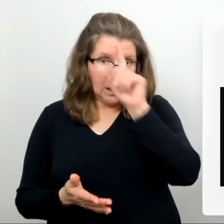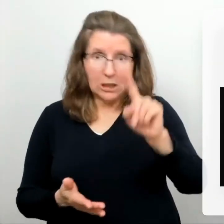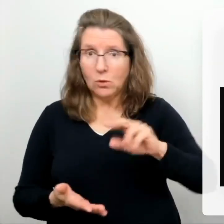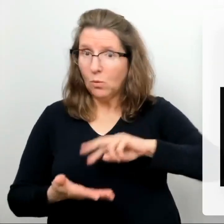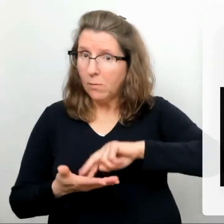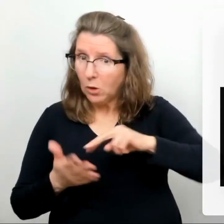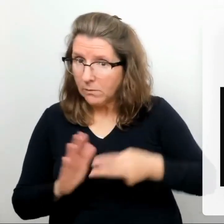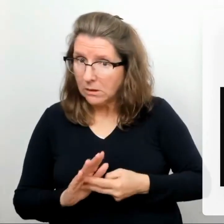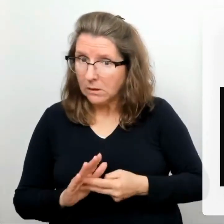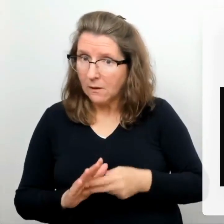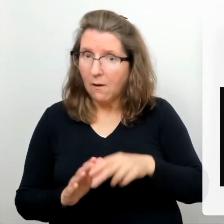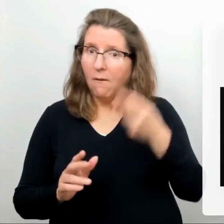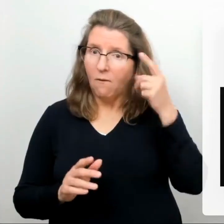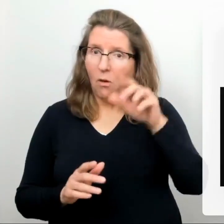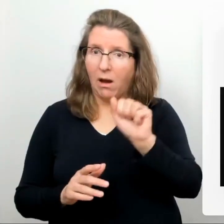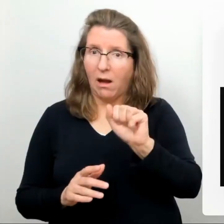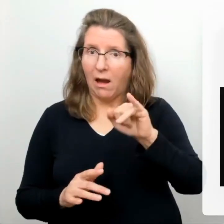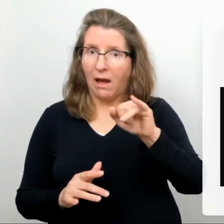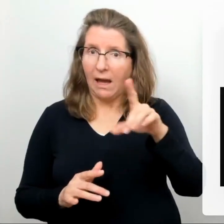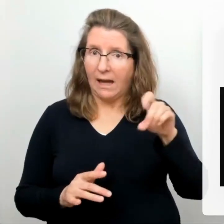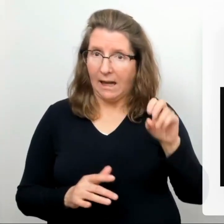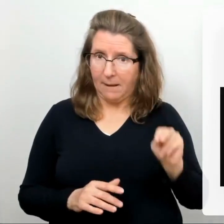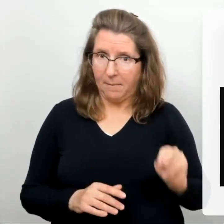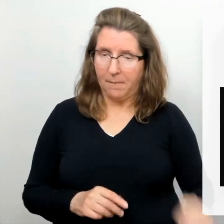Now let's consider Aiden's intellectual purposes.